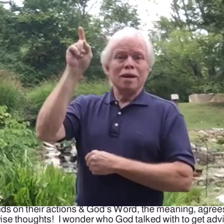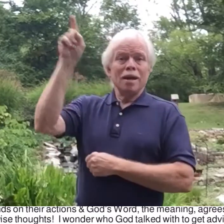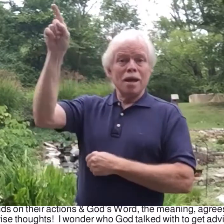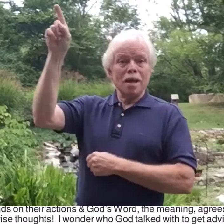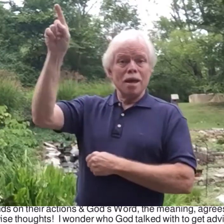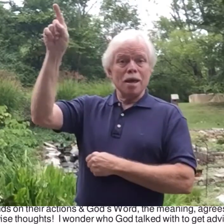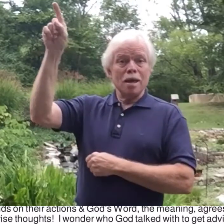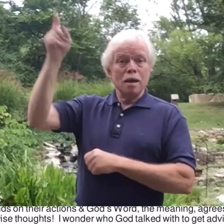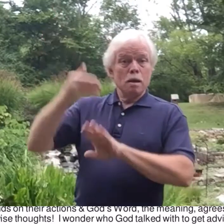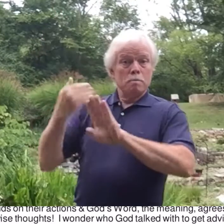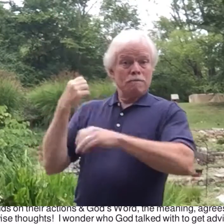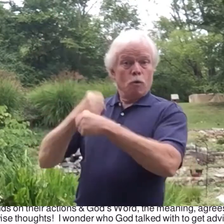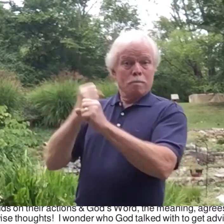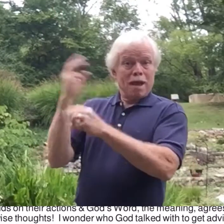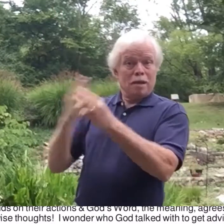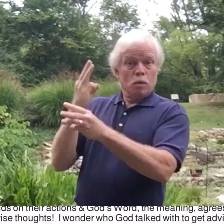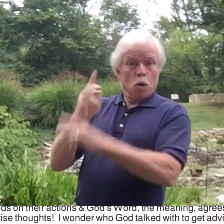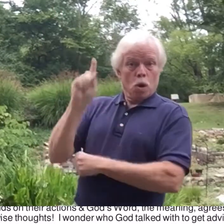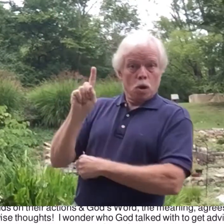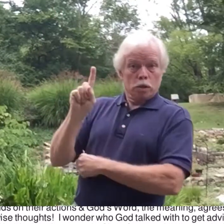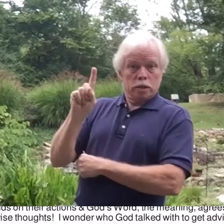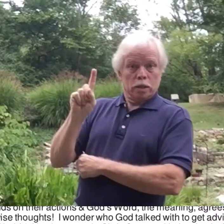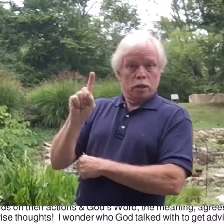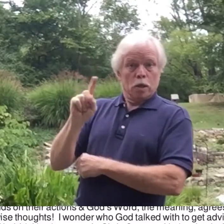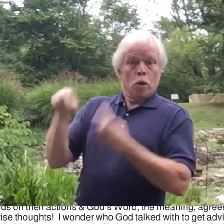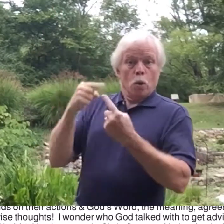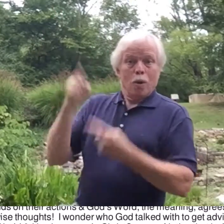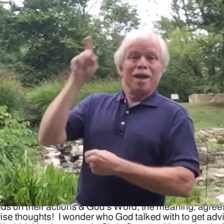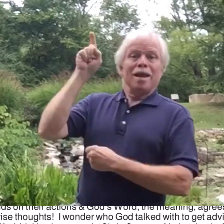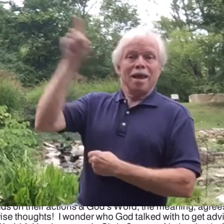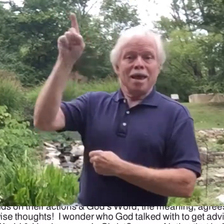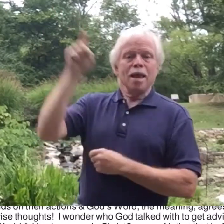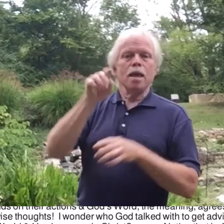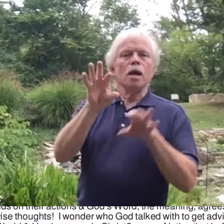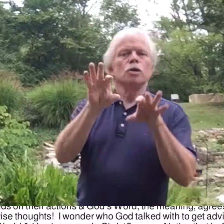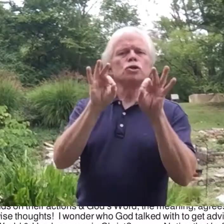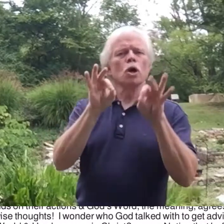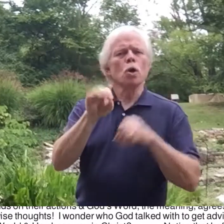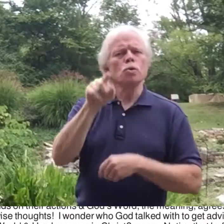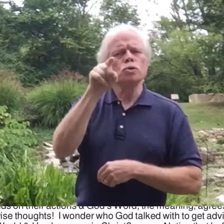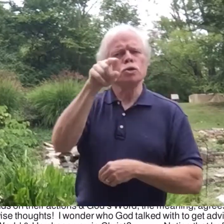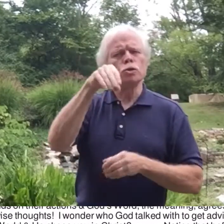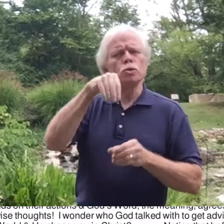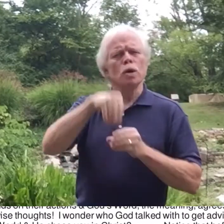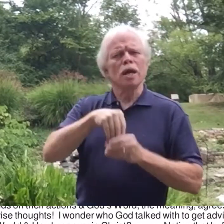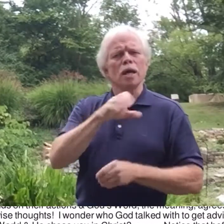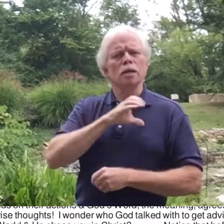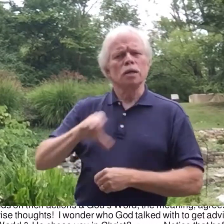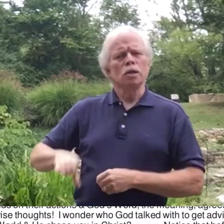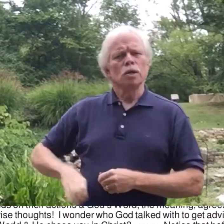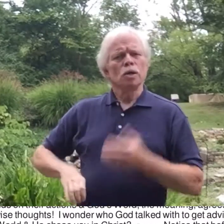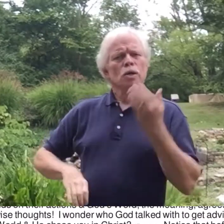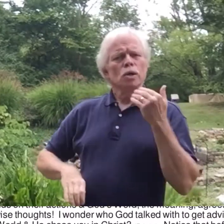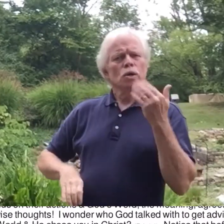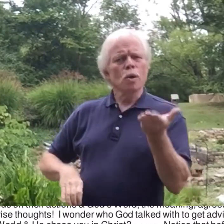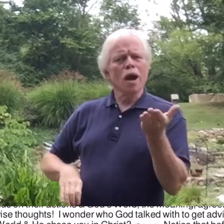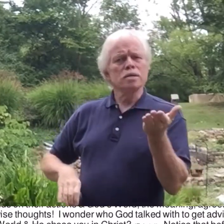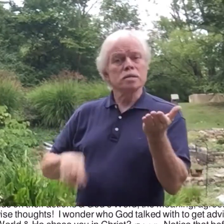He, before making the world, when He chose you in Christ?